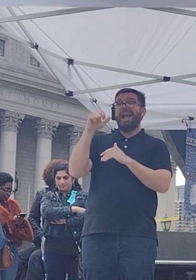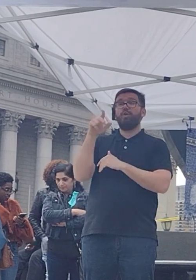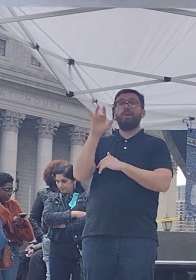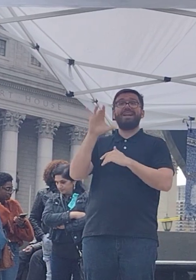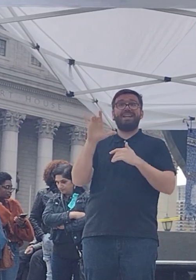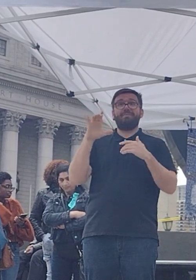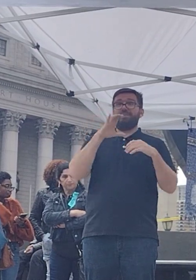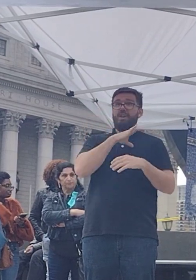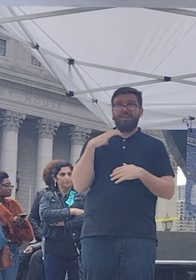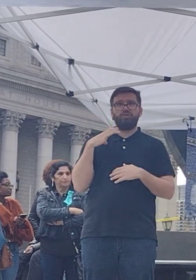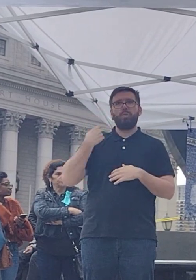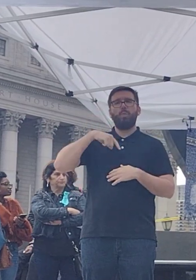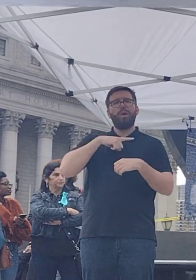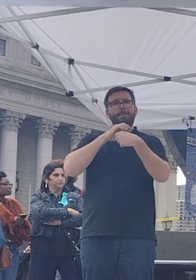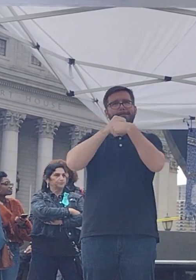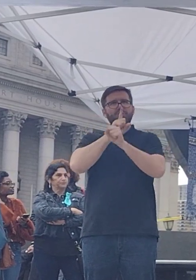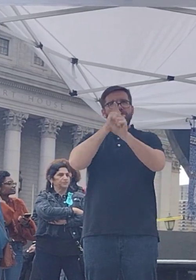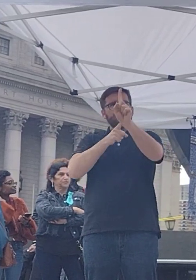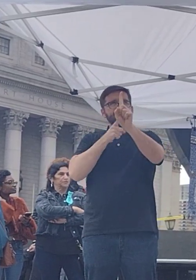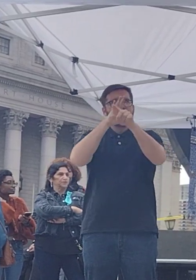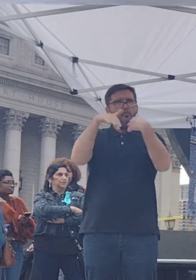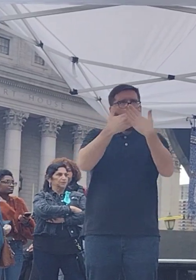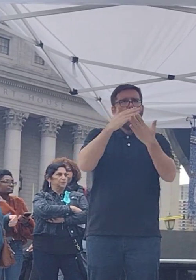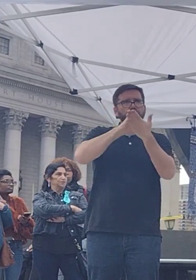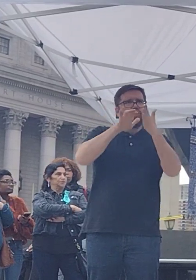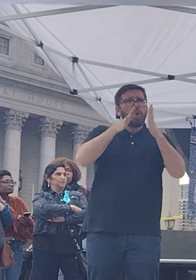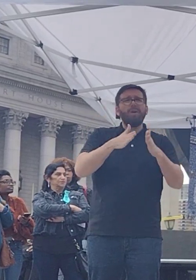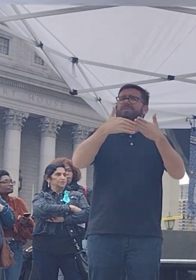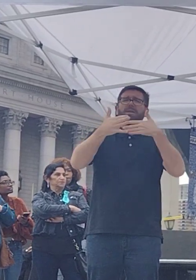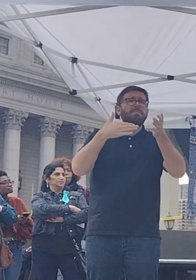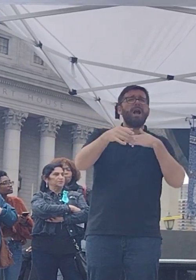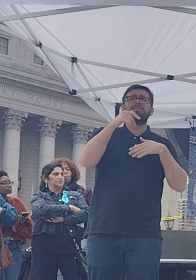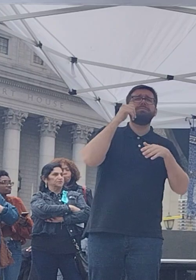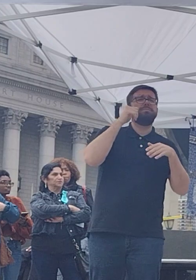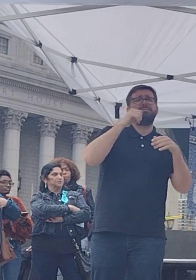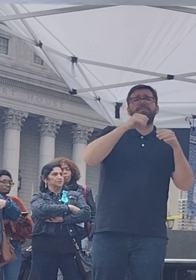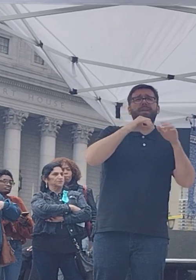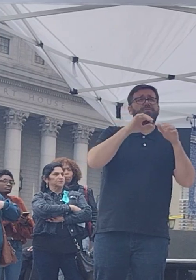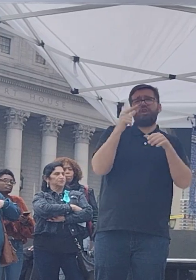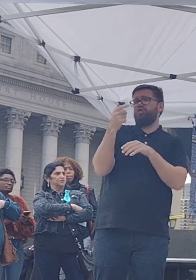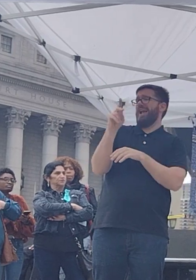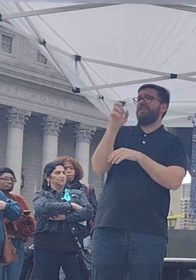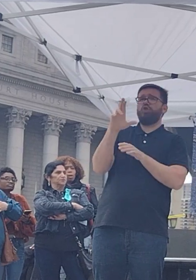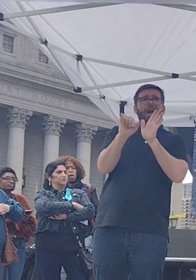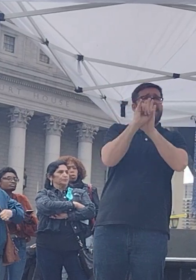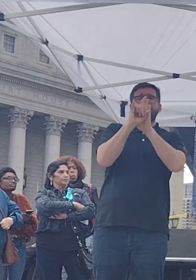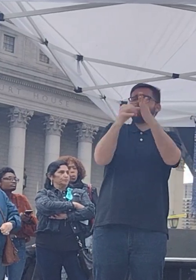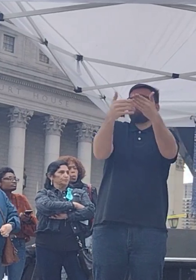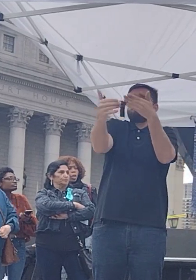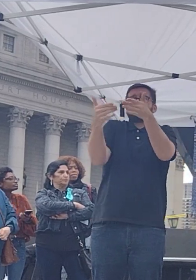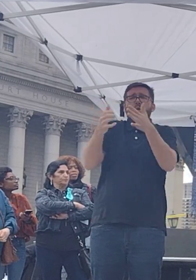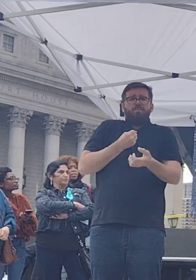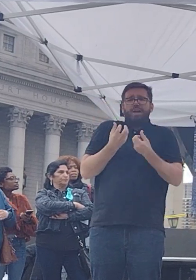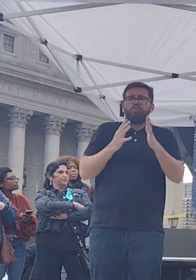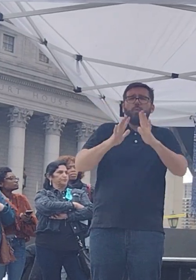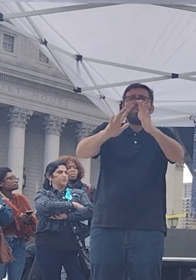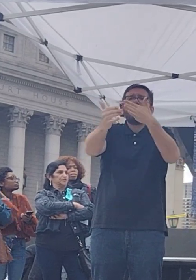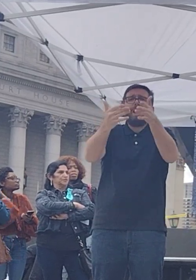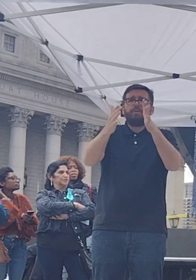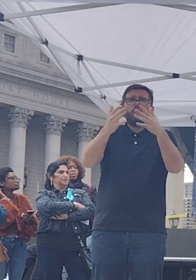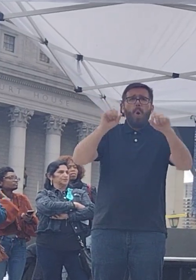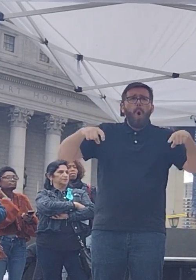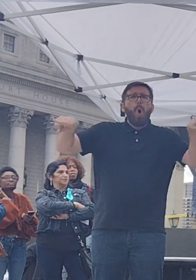that all New Yorkers, regardless of gender identity or expression, can live safely in their homes and communities, that we